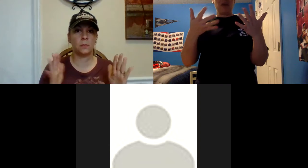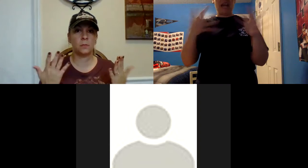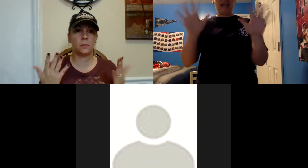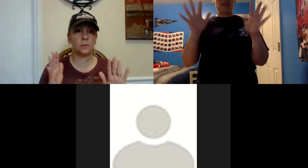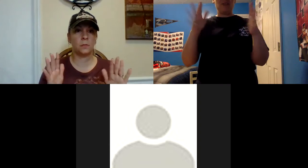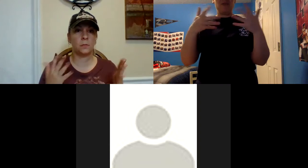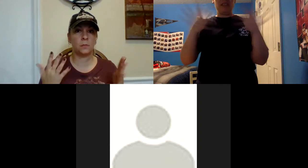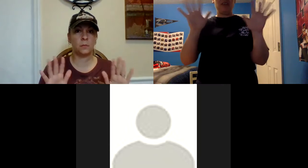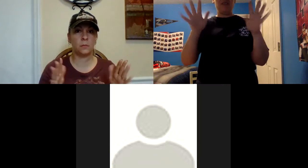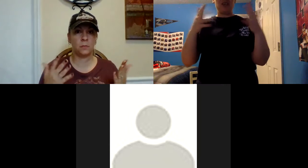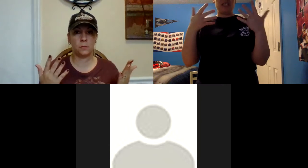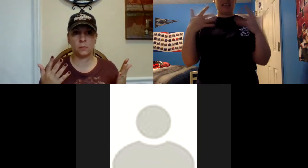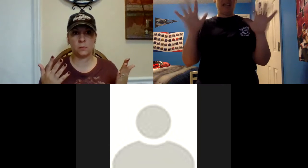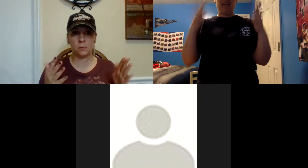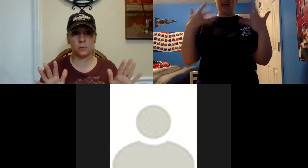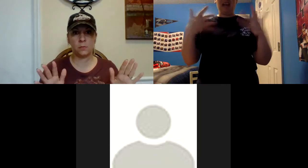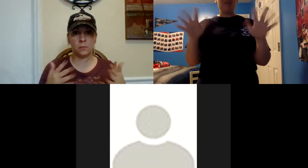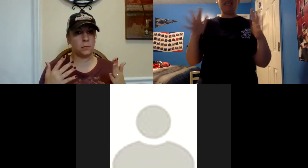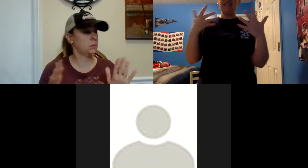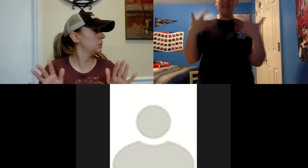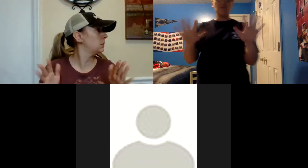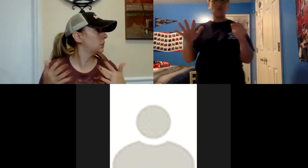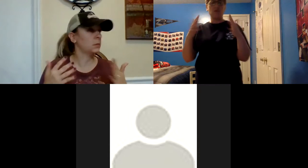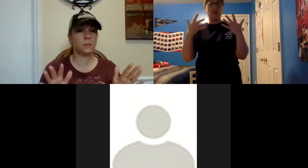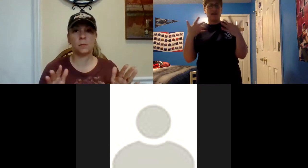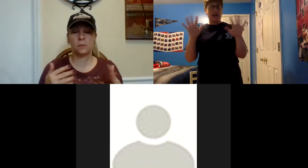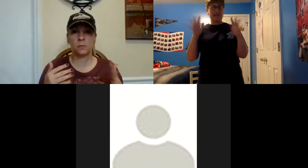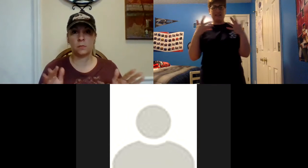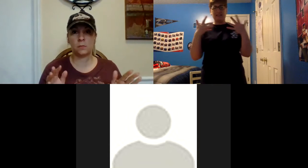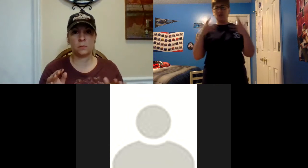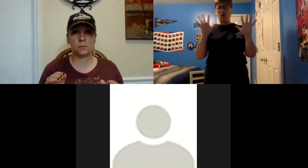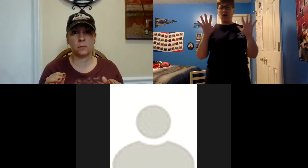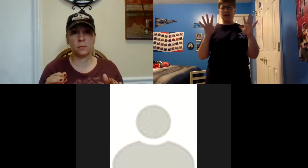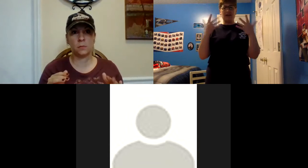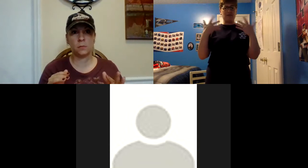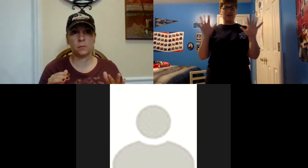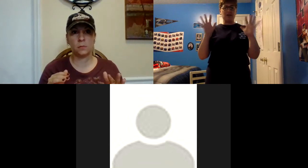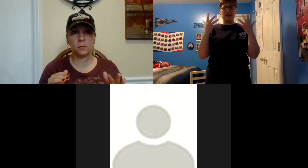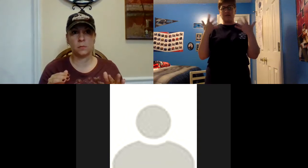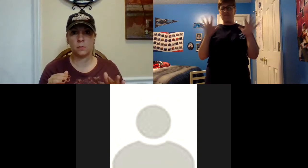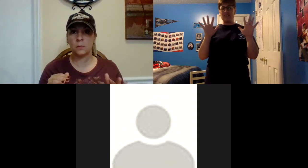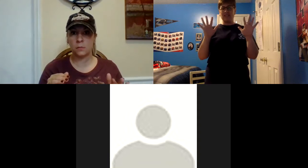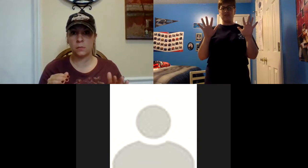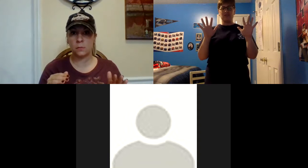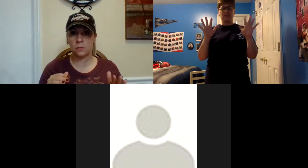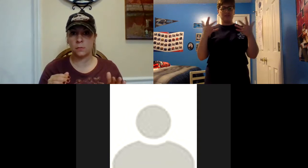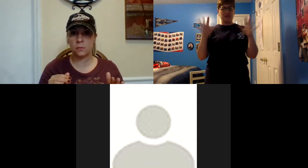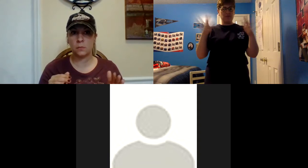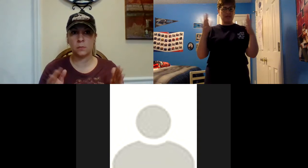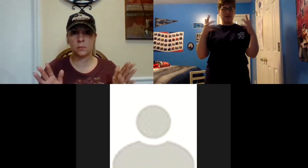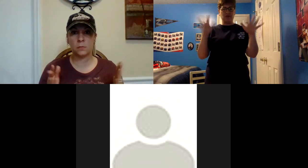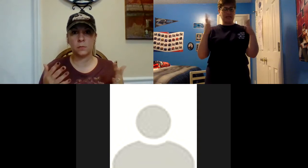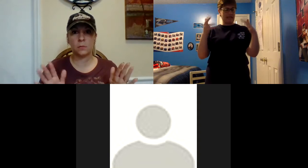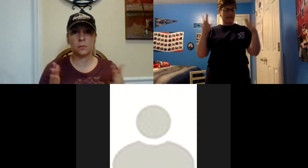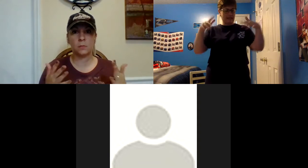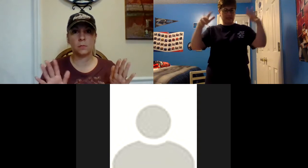something on your hands and you're flicking it off trying to say, okay, I don't need this anymore. I need this gone. I'm done. I'm finished. Help